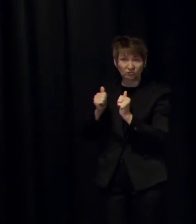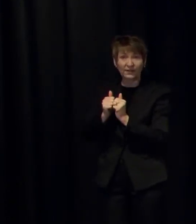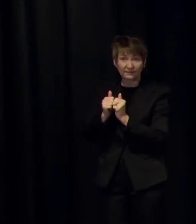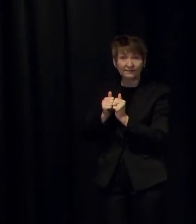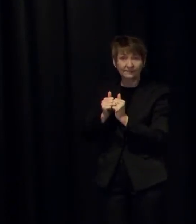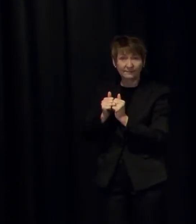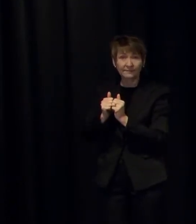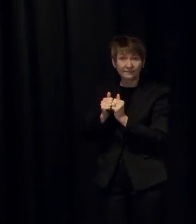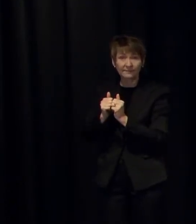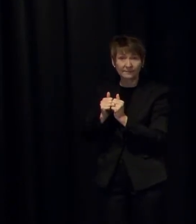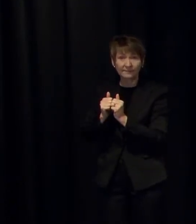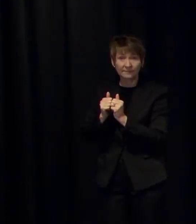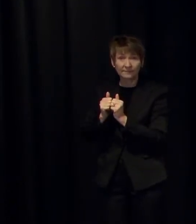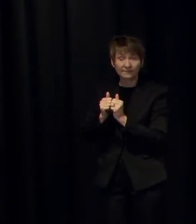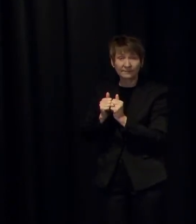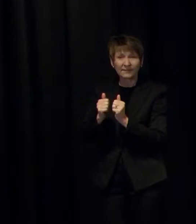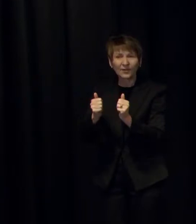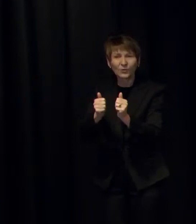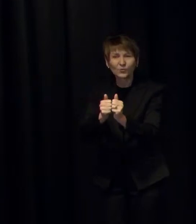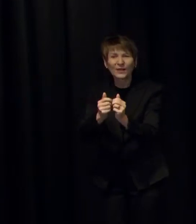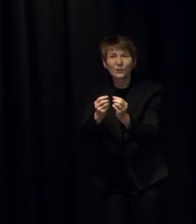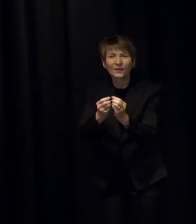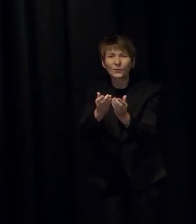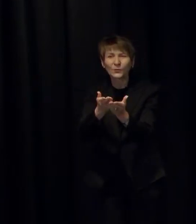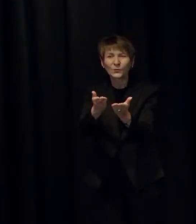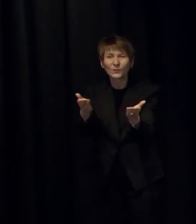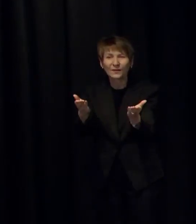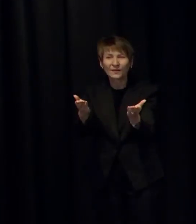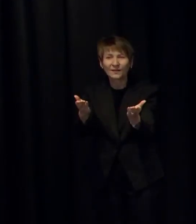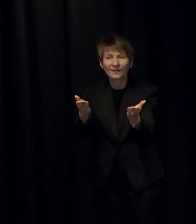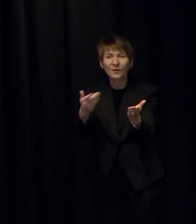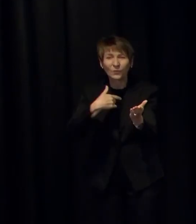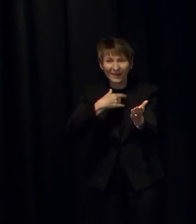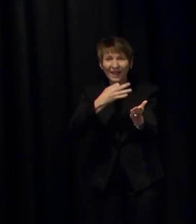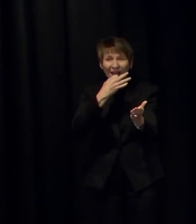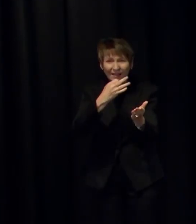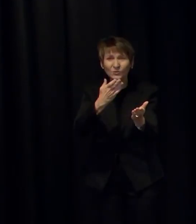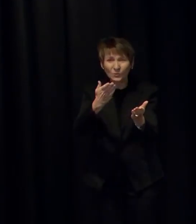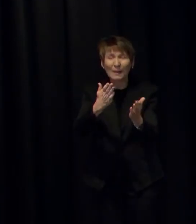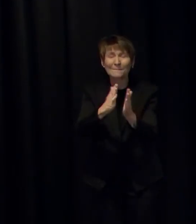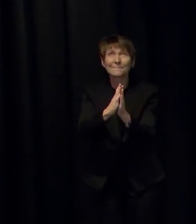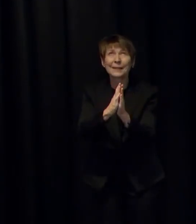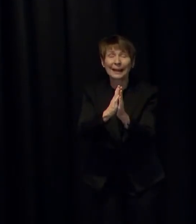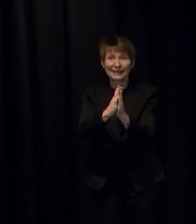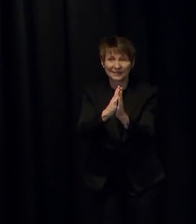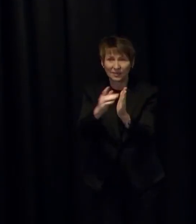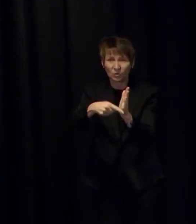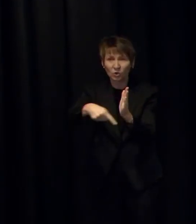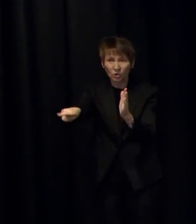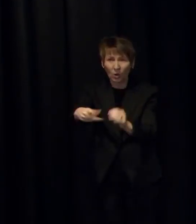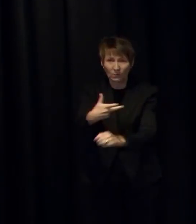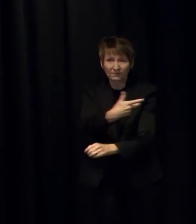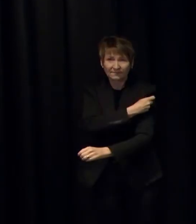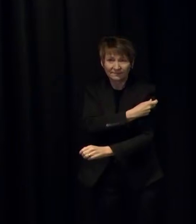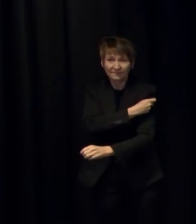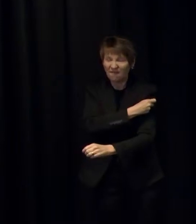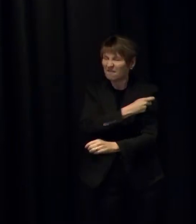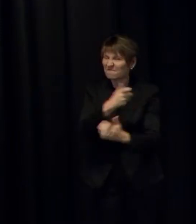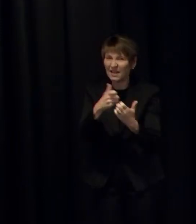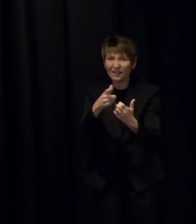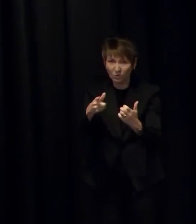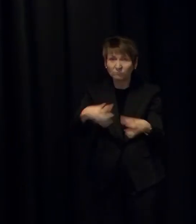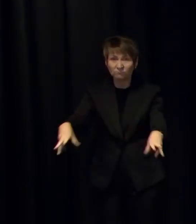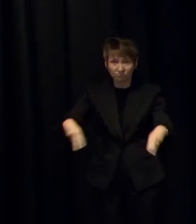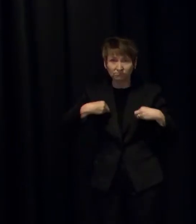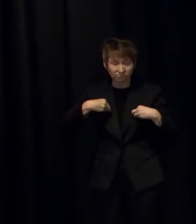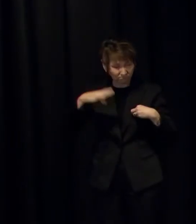We've asked Victorians to get vaccinated. They've done that. A little bit more to go, but they've done it in record terms, in record numbers and